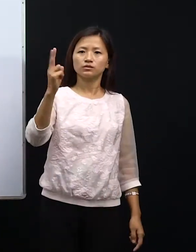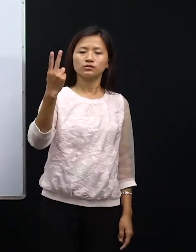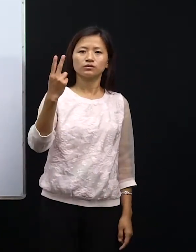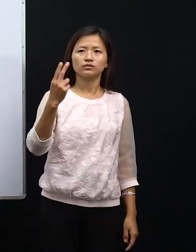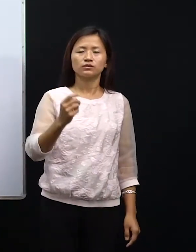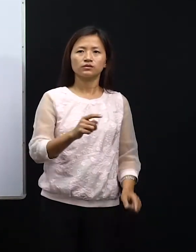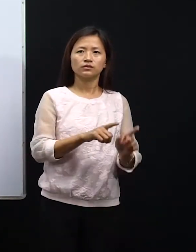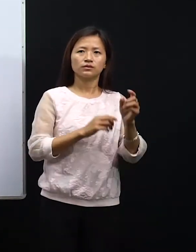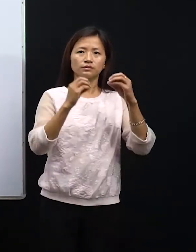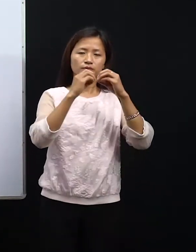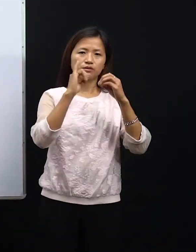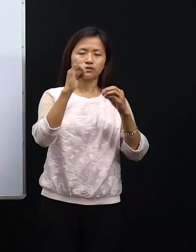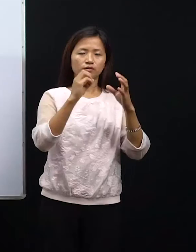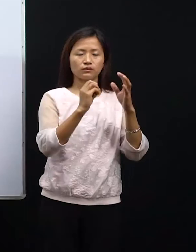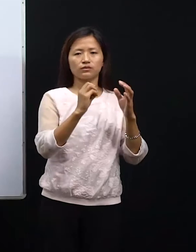so binomial.